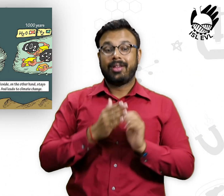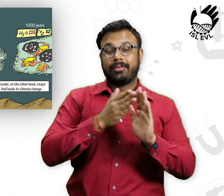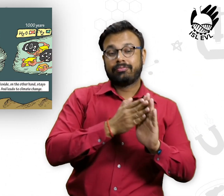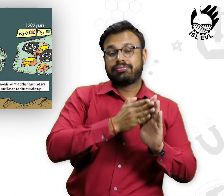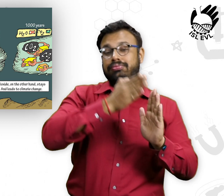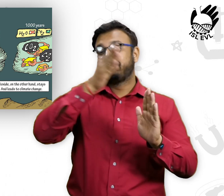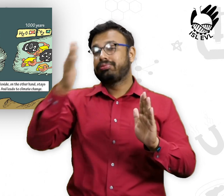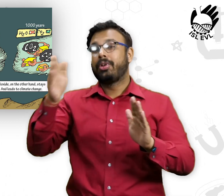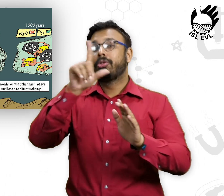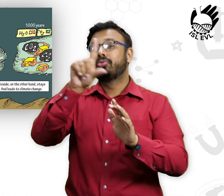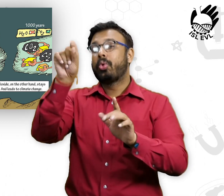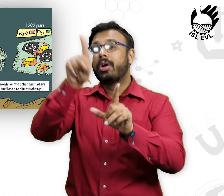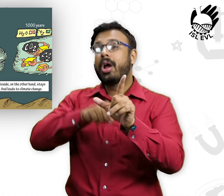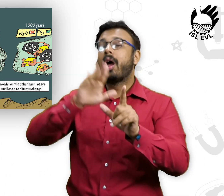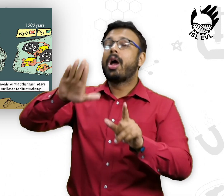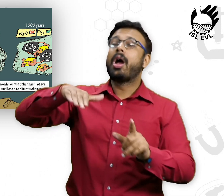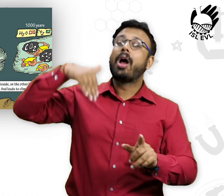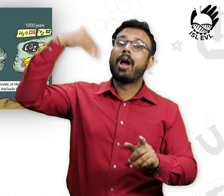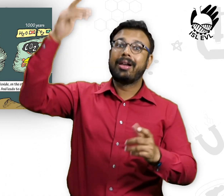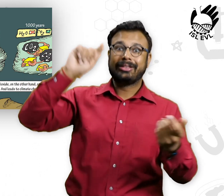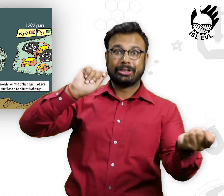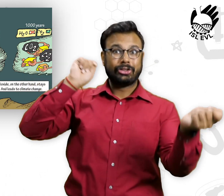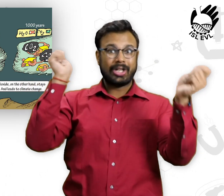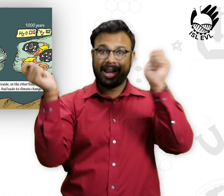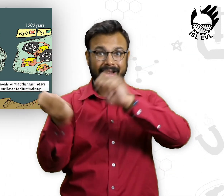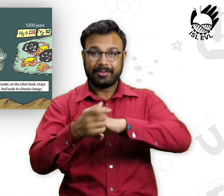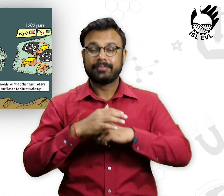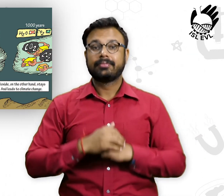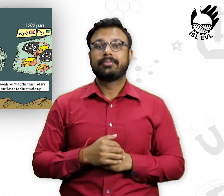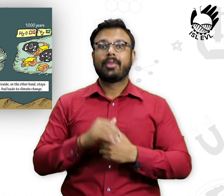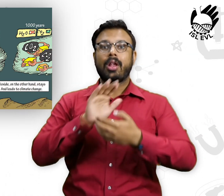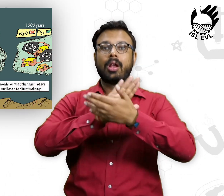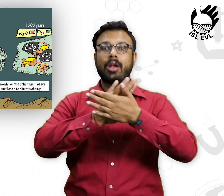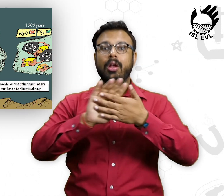On the other hand, carbon dioxide or CO2